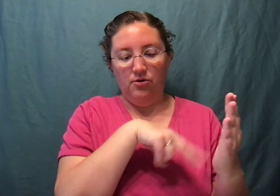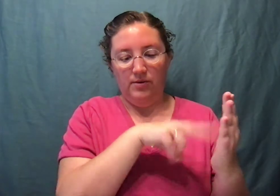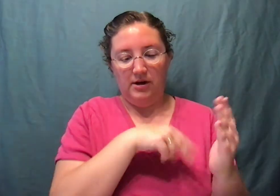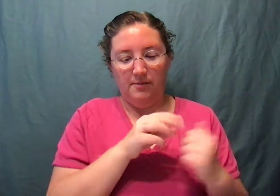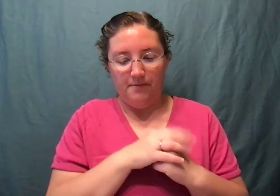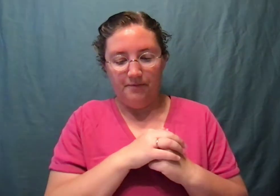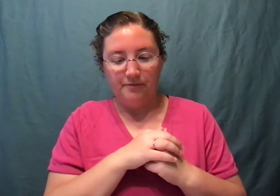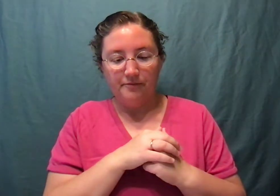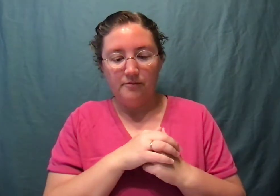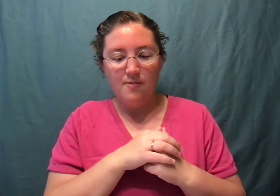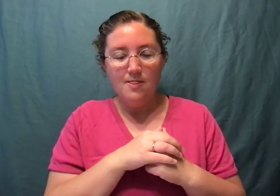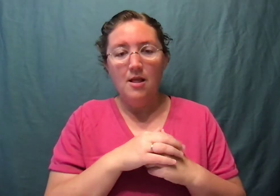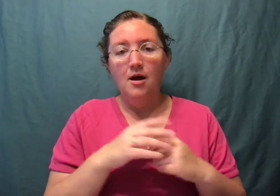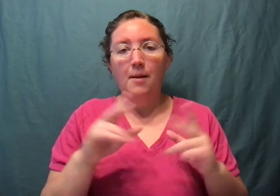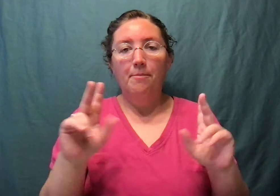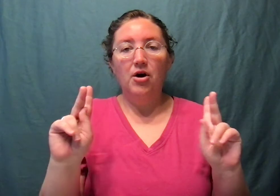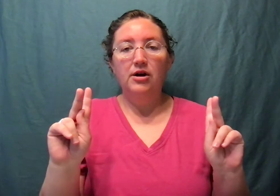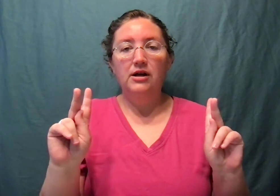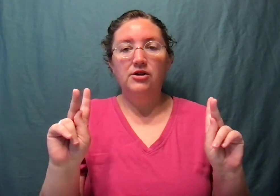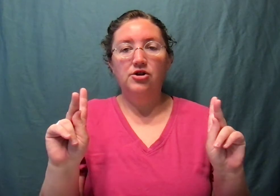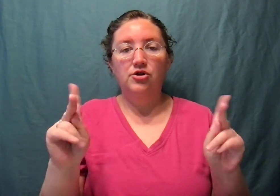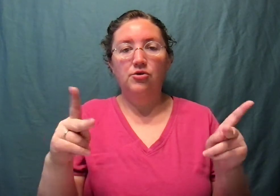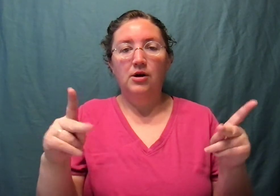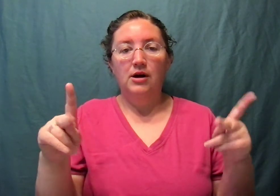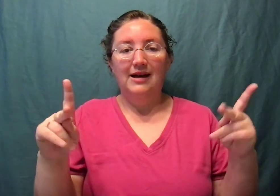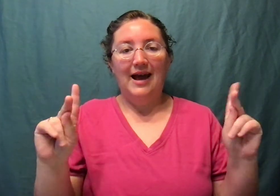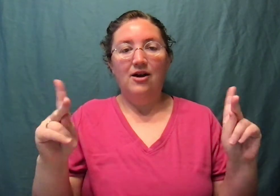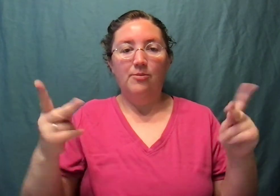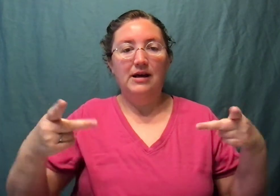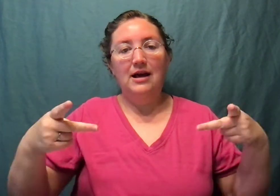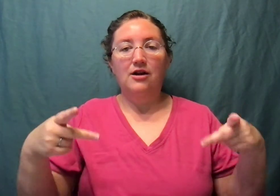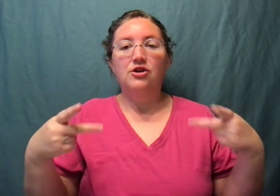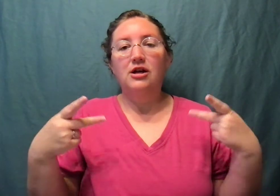read. Party is two K or P hand shapes.